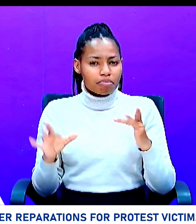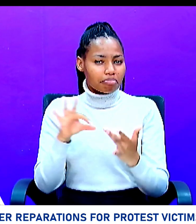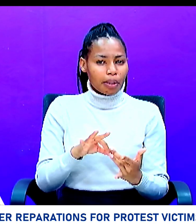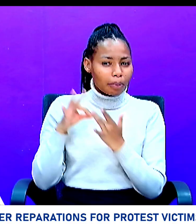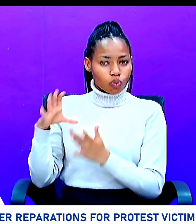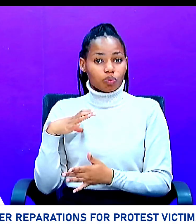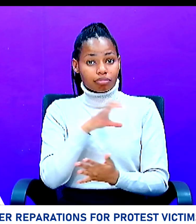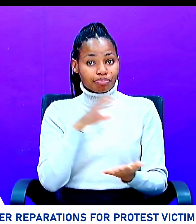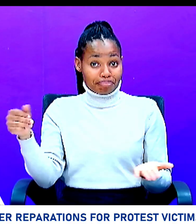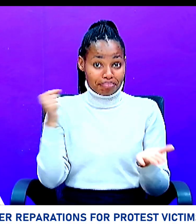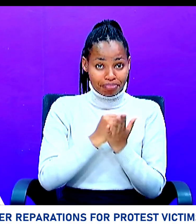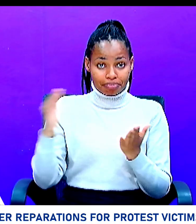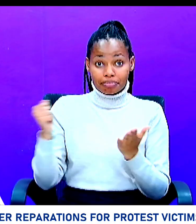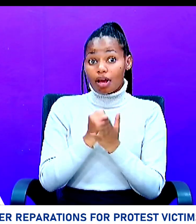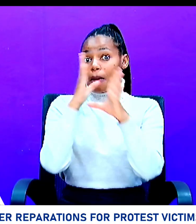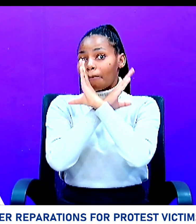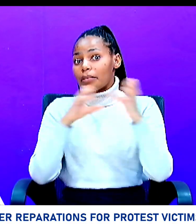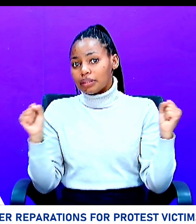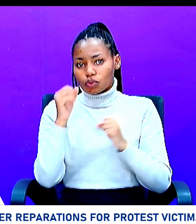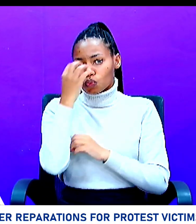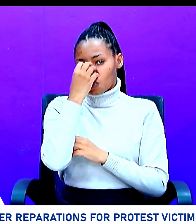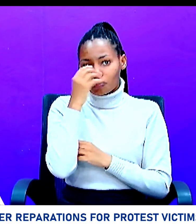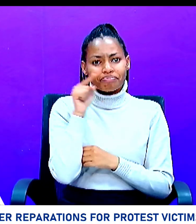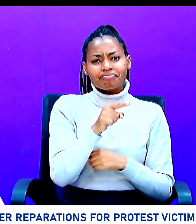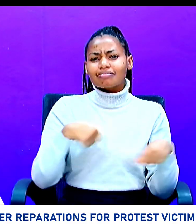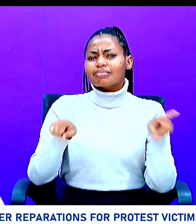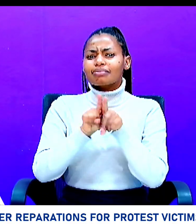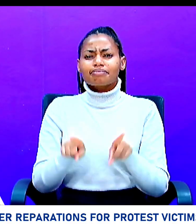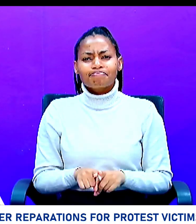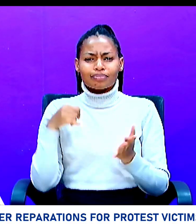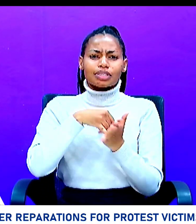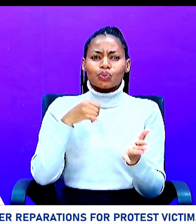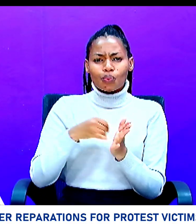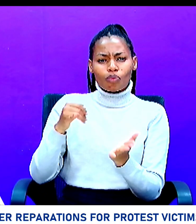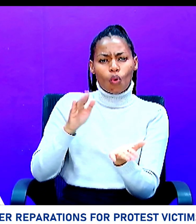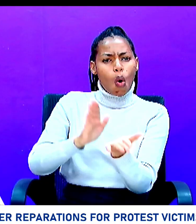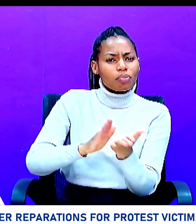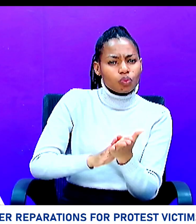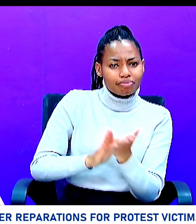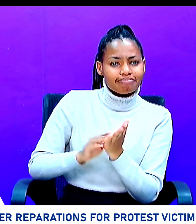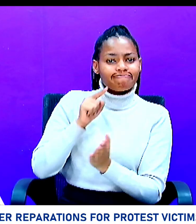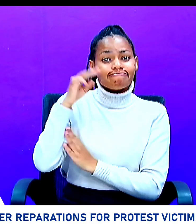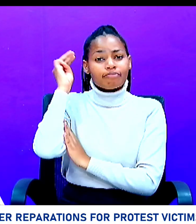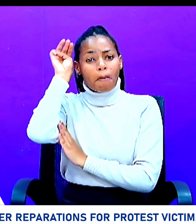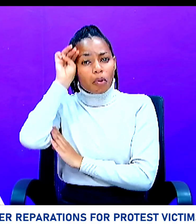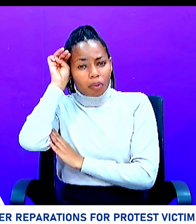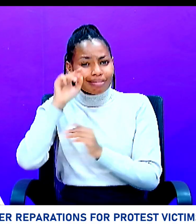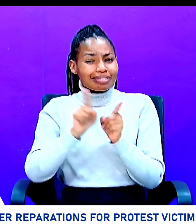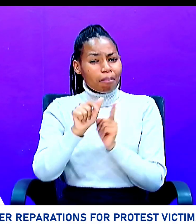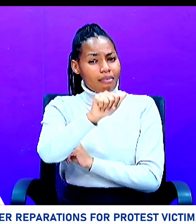reparations beyond monetary compensation. The commission wants the special committee appointed by President William Ruto to